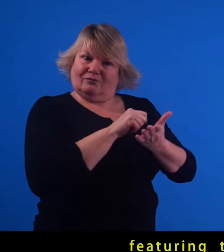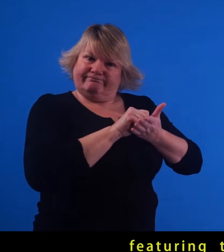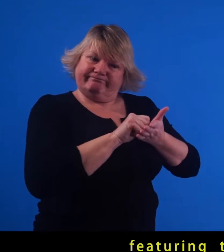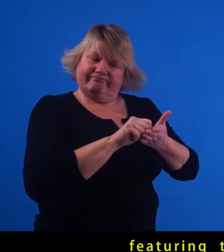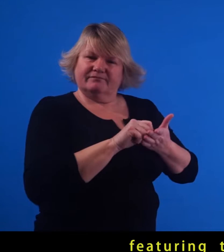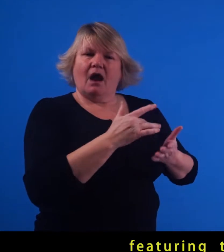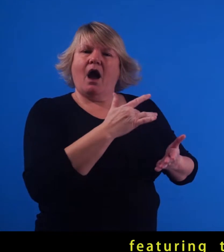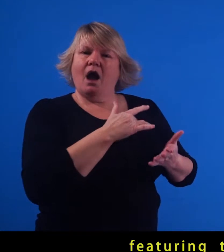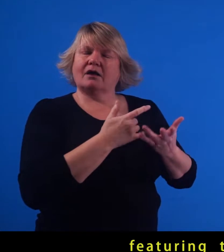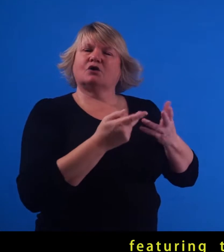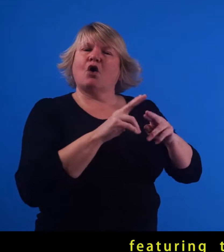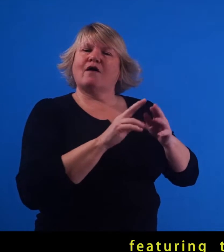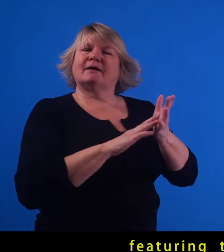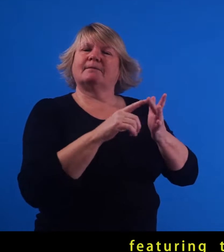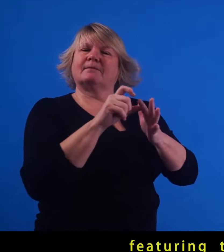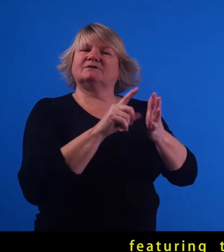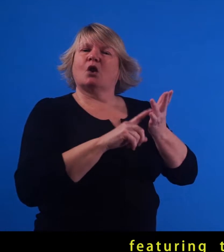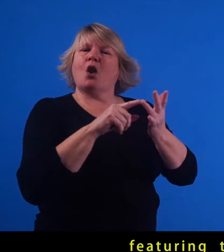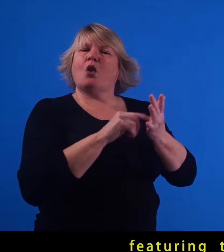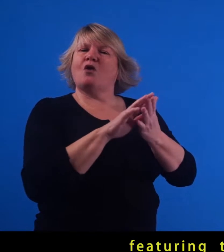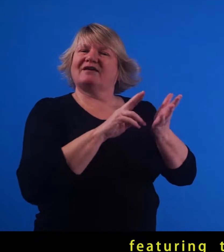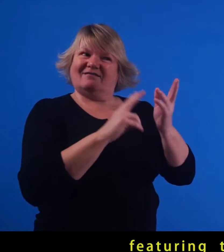dramatisation of Scott's Heart of Midlothian.